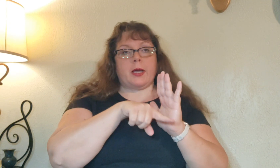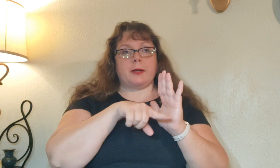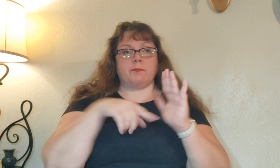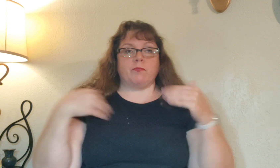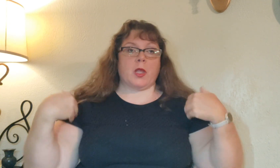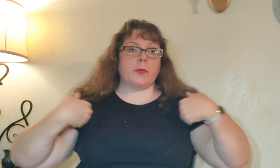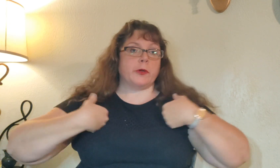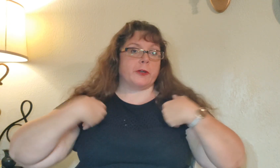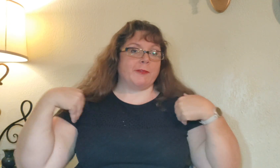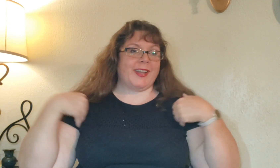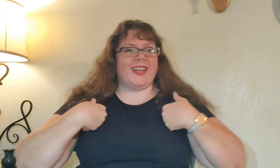a bird.